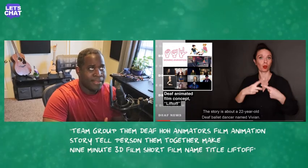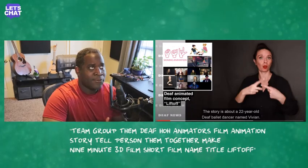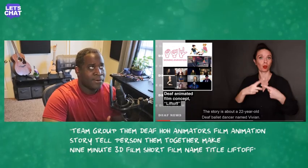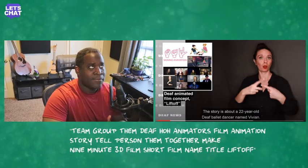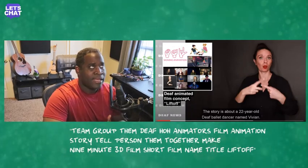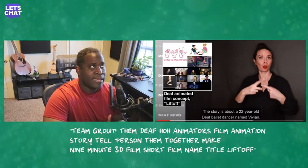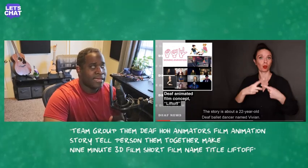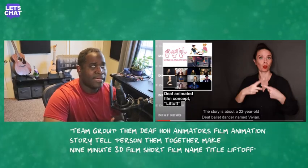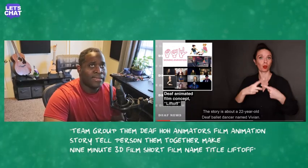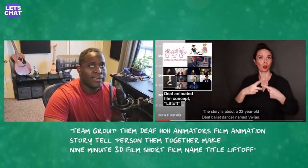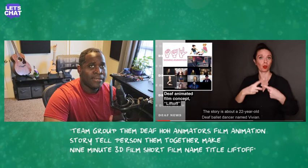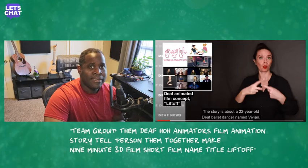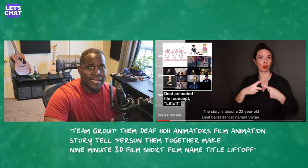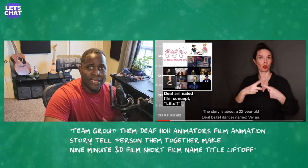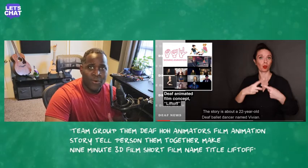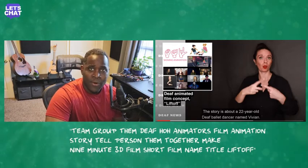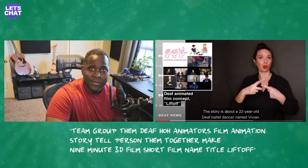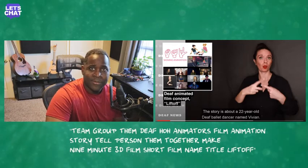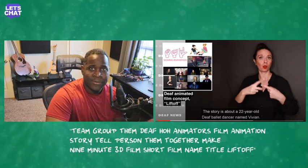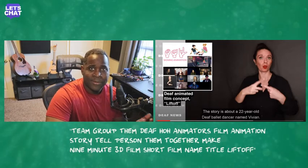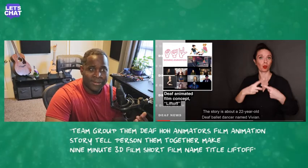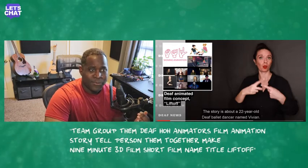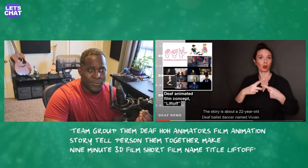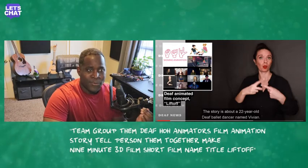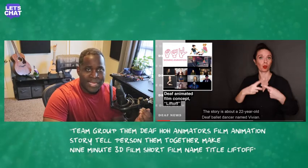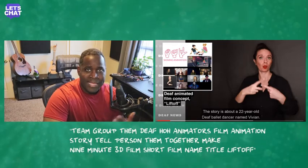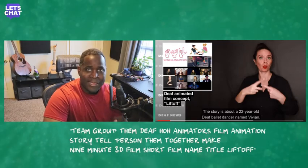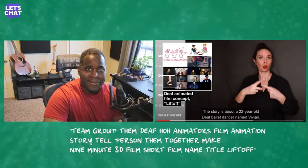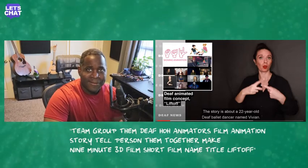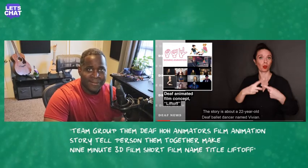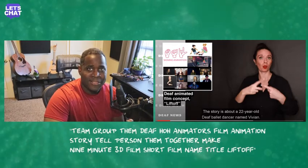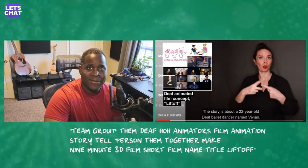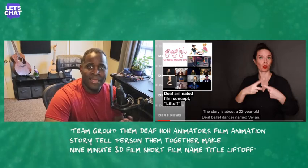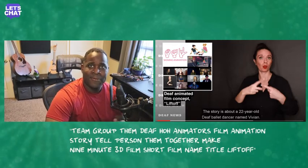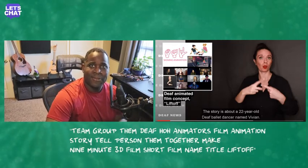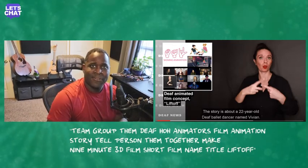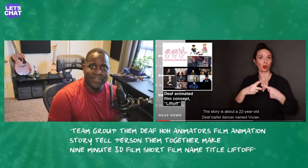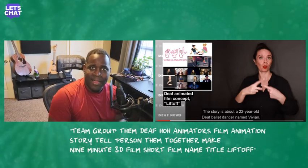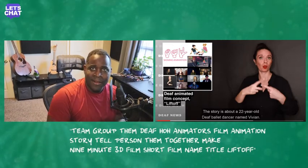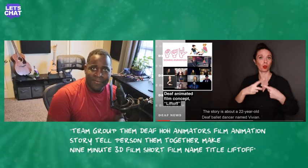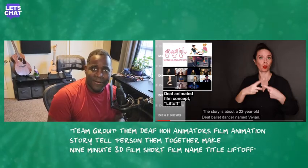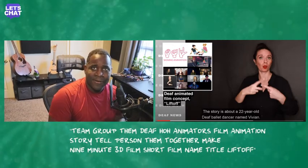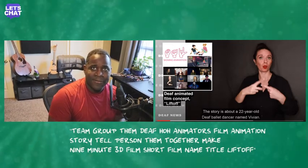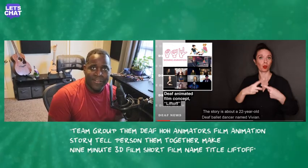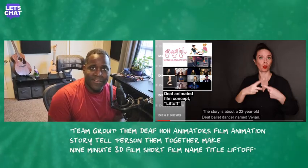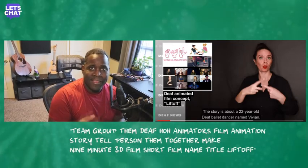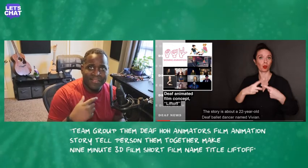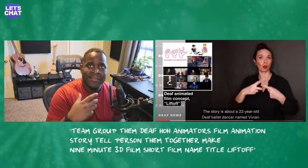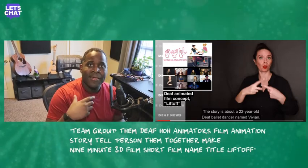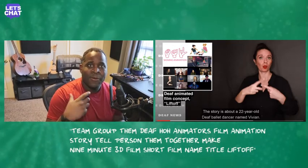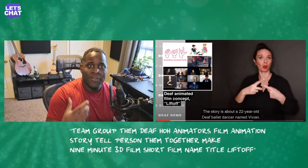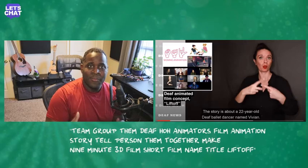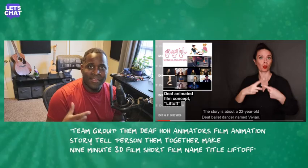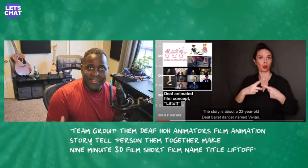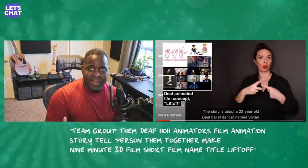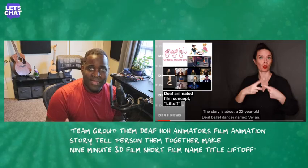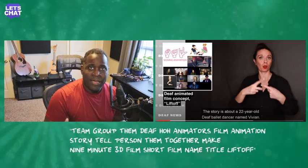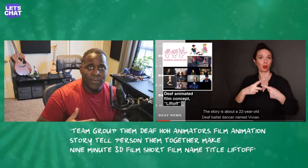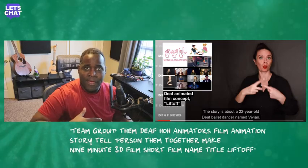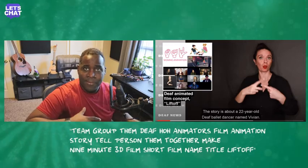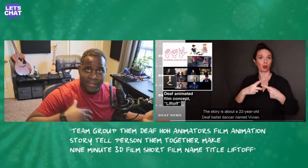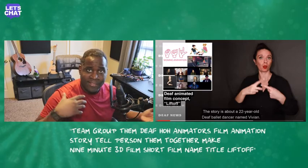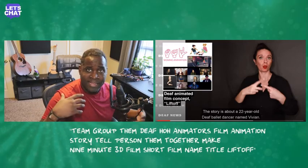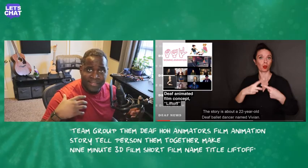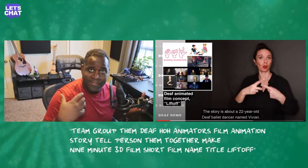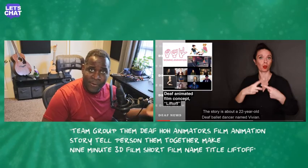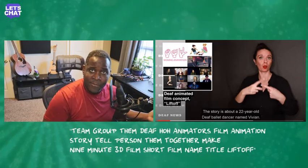just sort of like a court reading, you know, like, you know, a stenographer who just says what's being said out loud